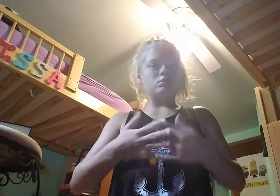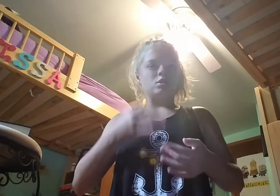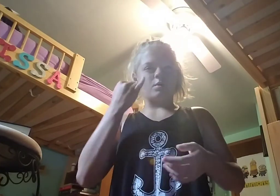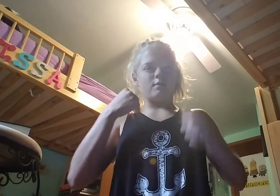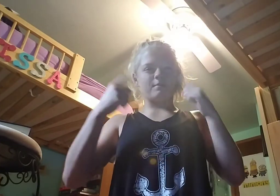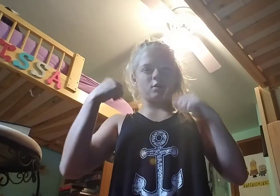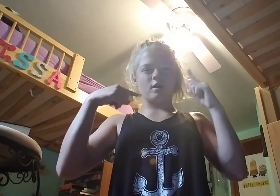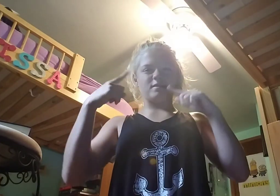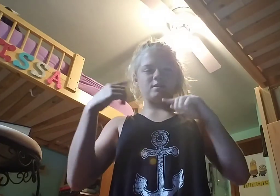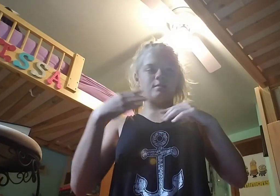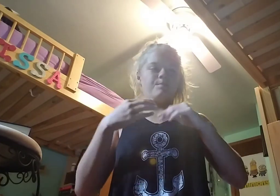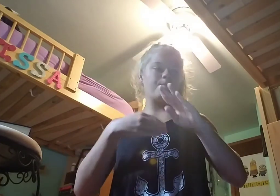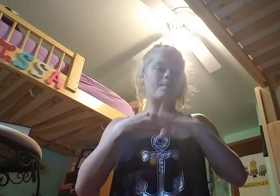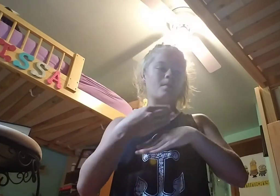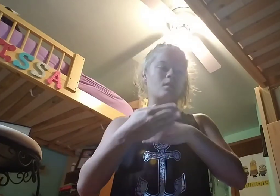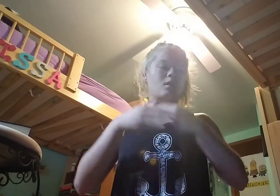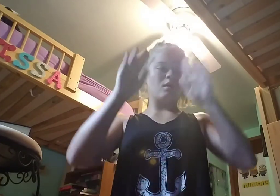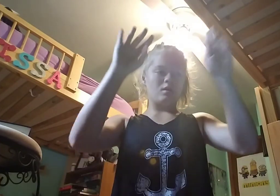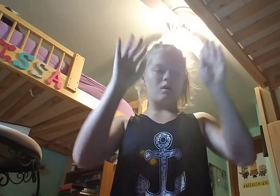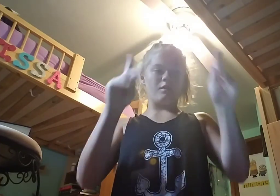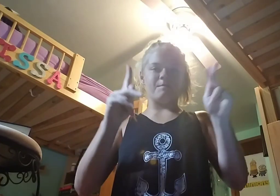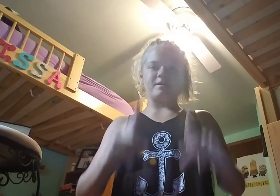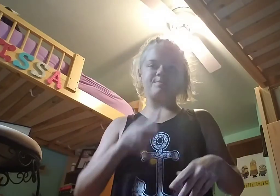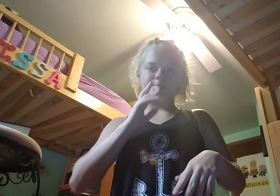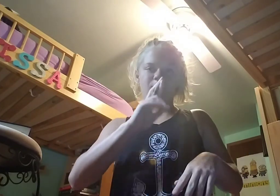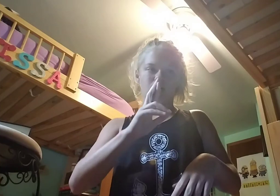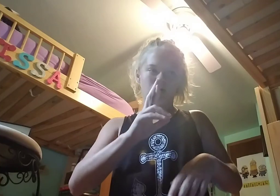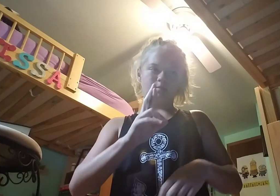So what if I'm crazy? All the best people are.